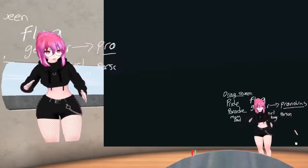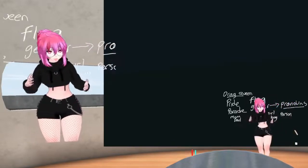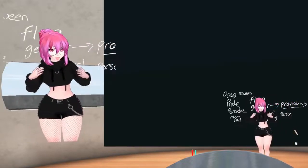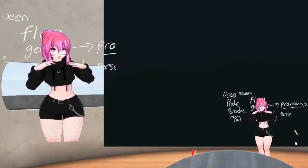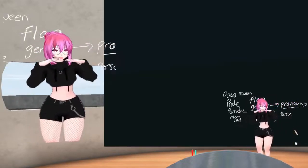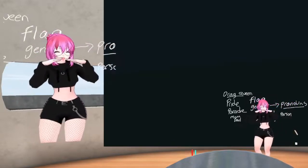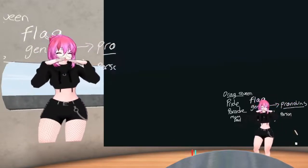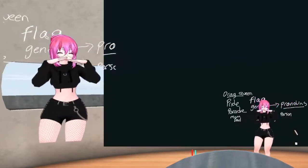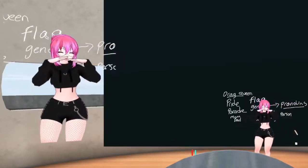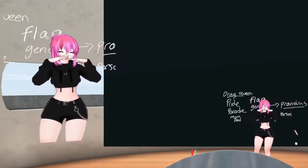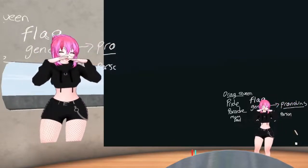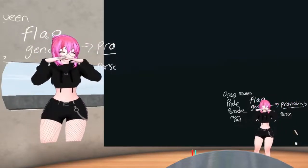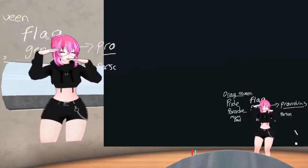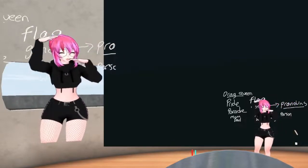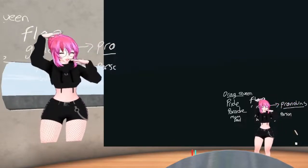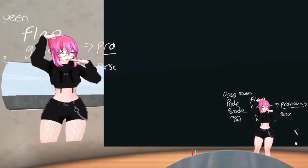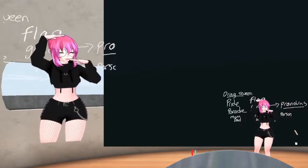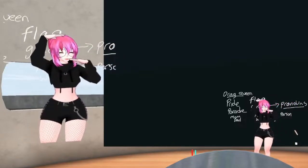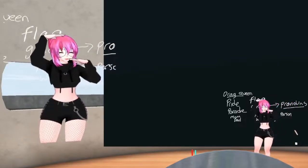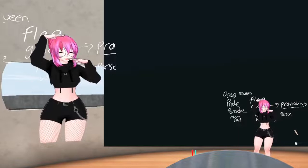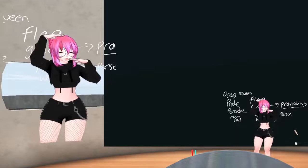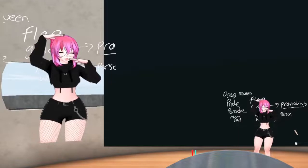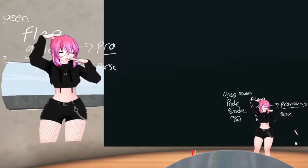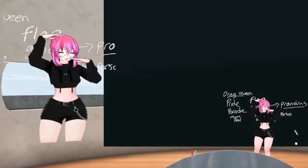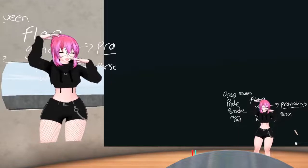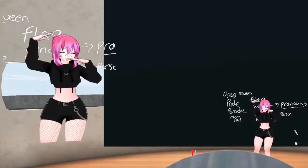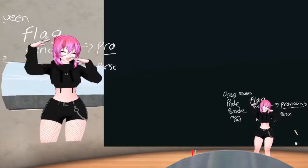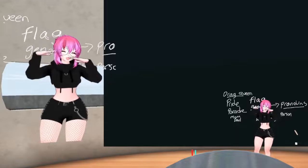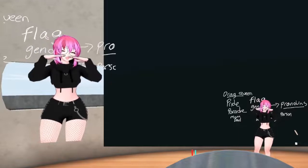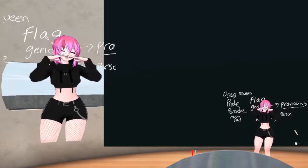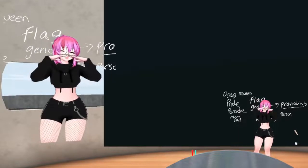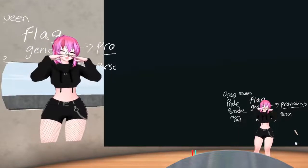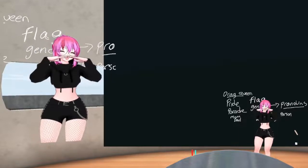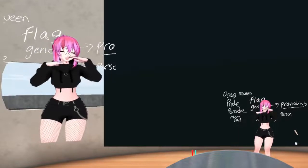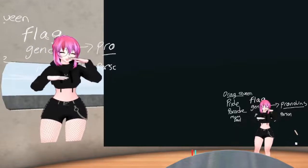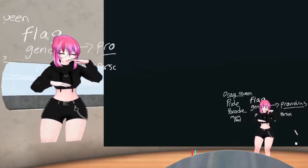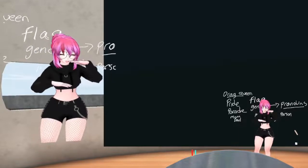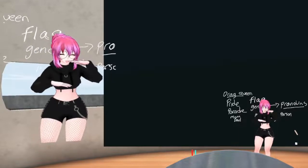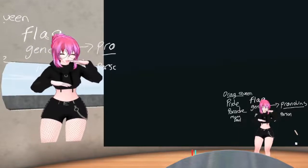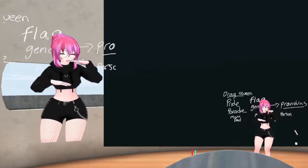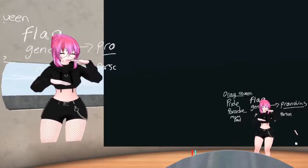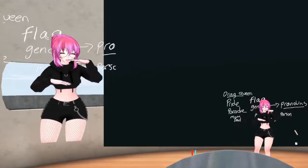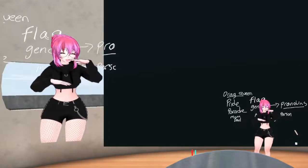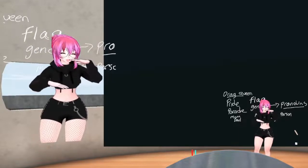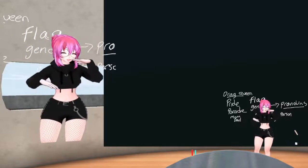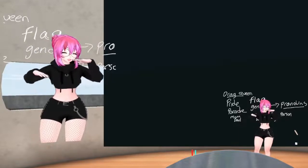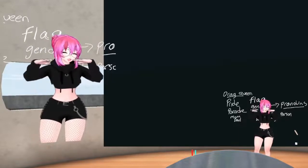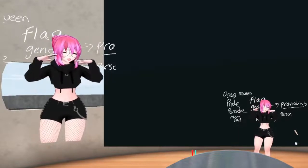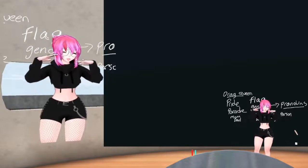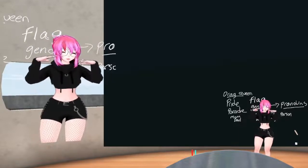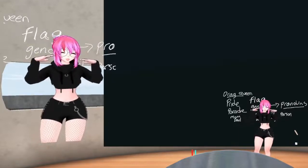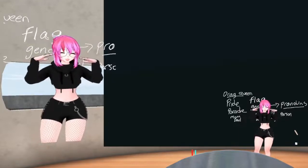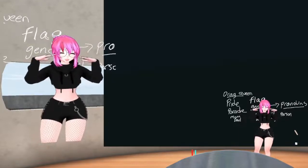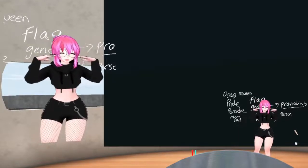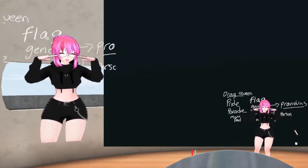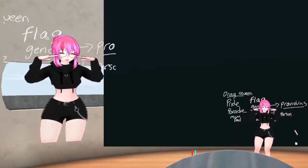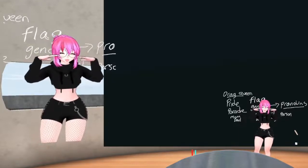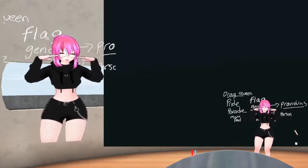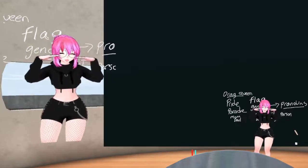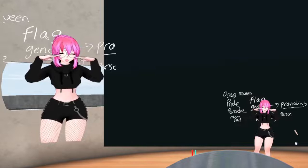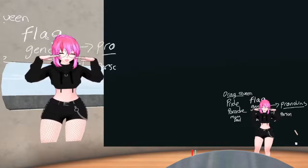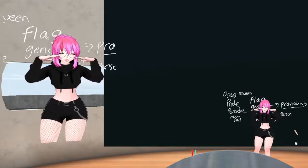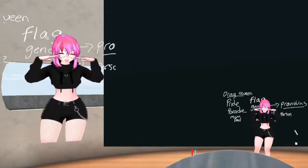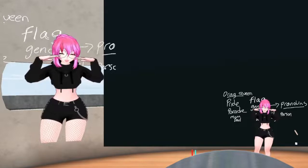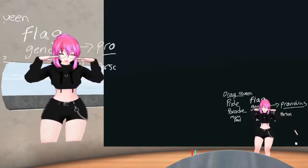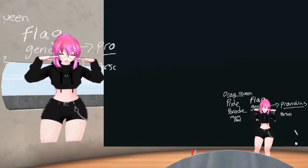of female pronouns being above that imaginary line, male pronouns being below that imaginary line, and